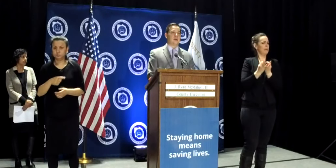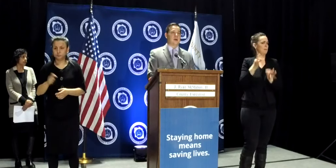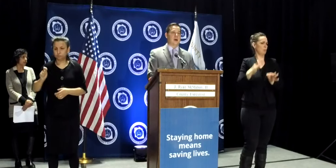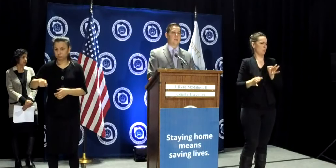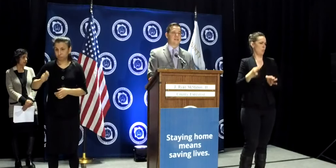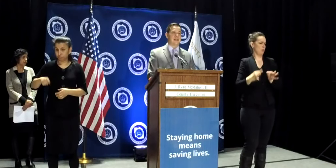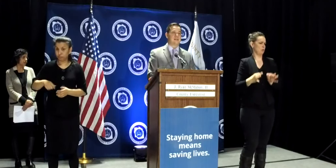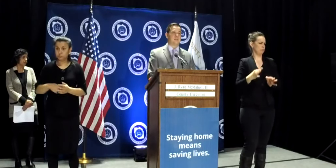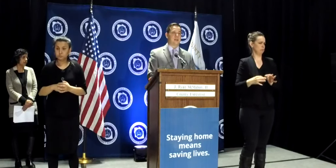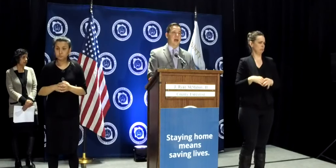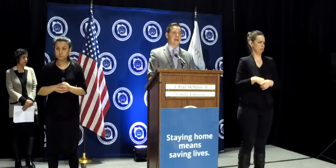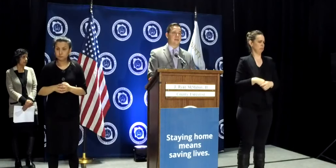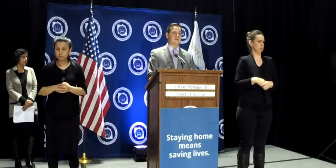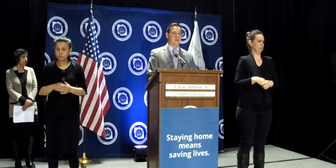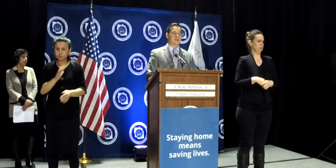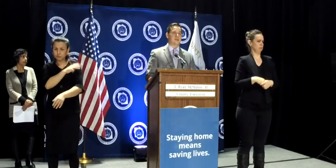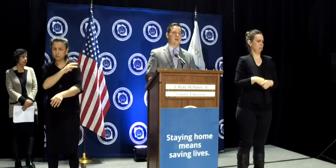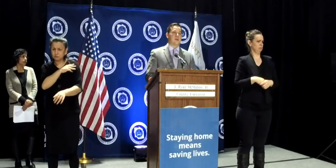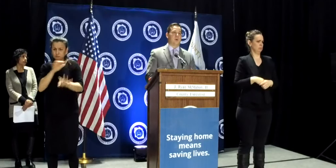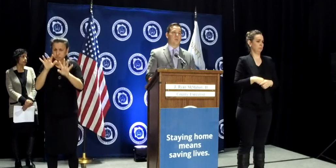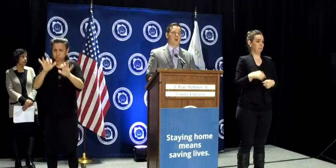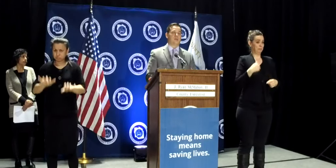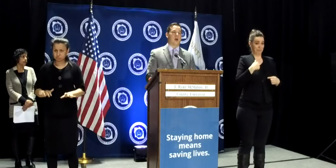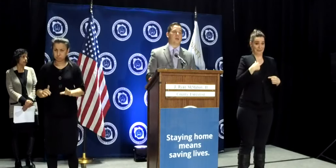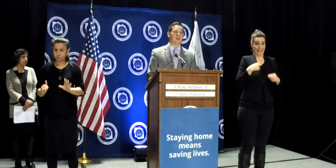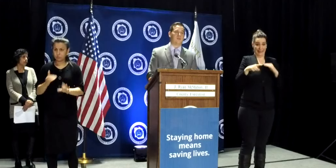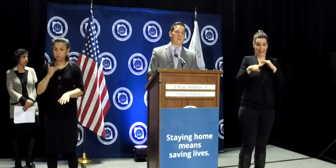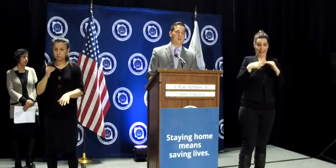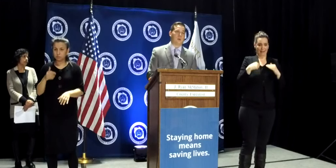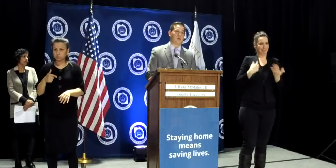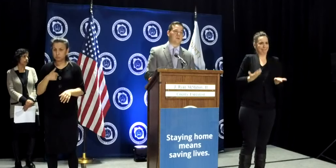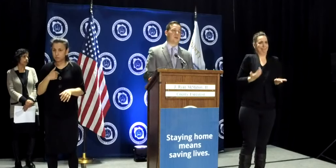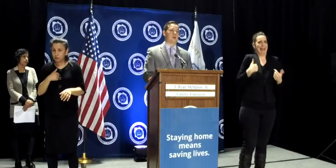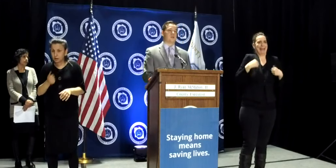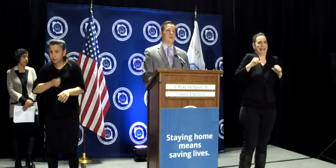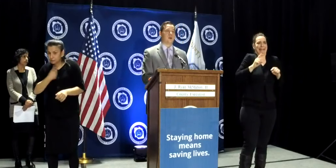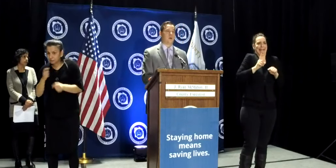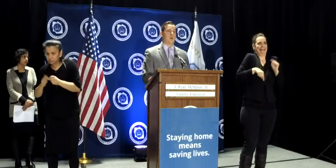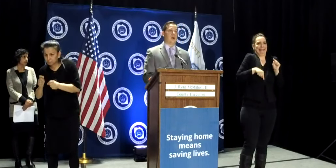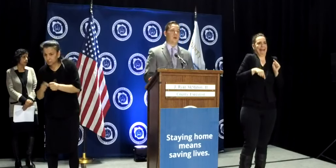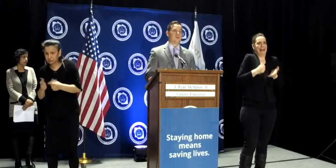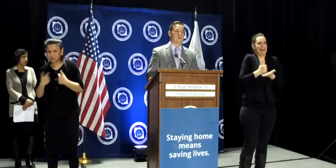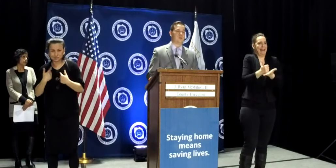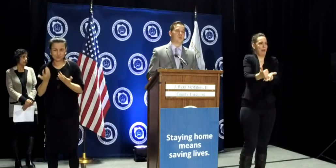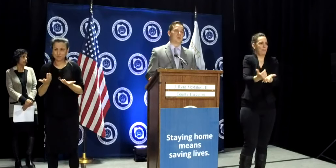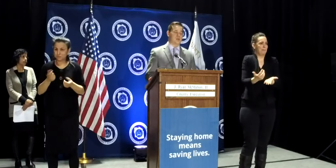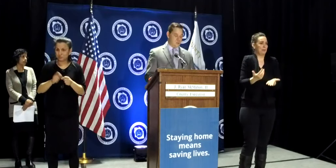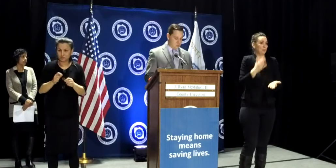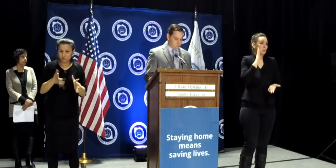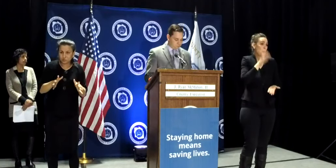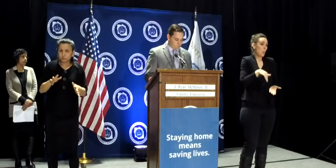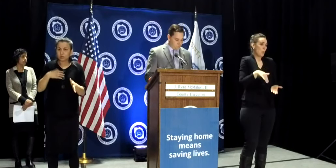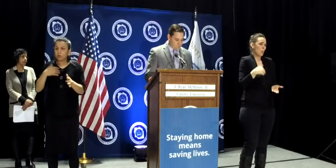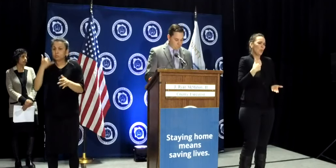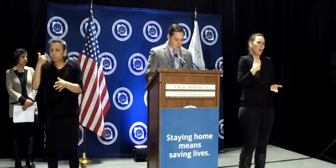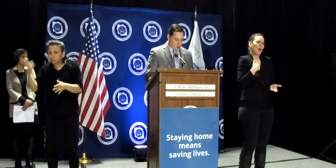saying. That's not something I can fix, but we are talking to family courts so that they're aware of these